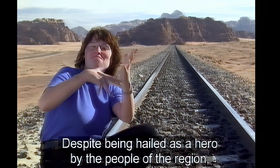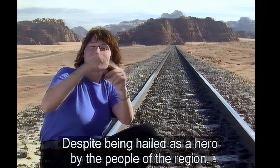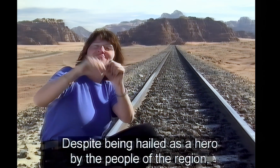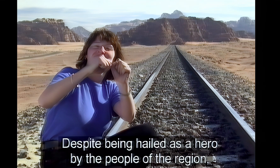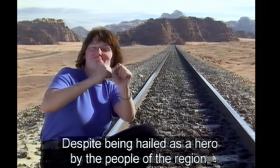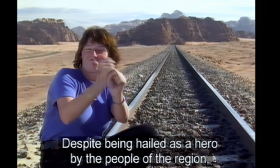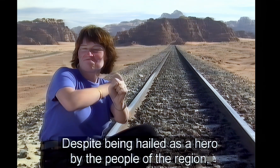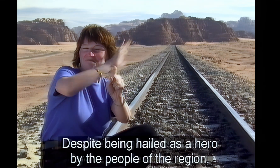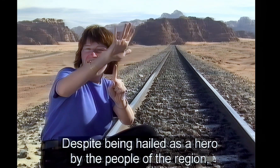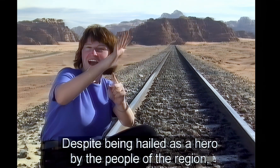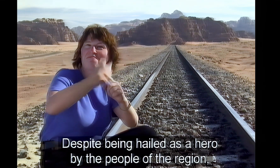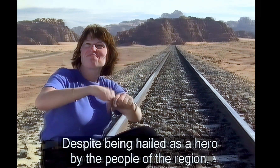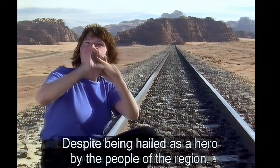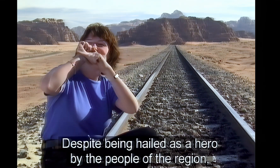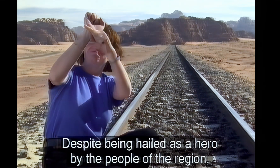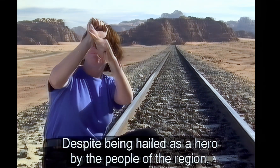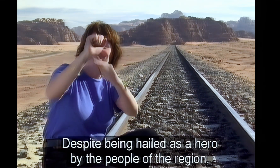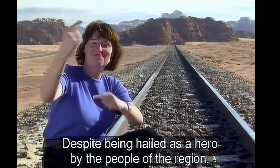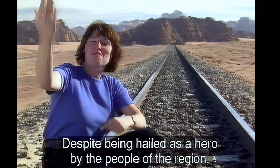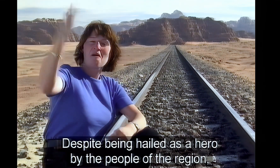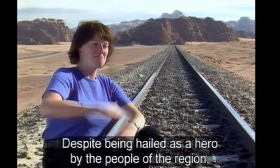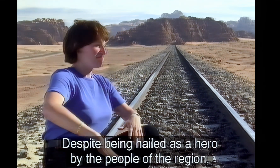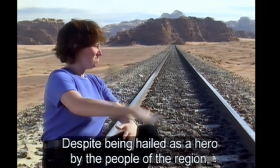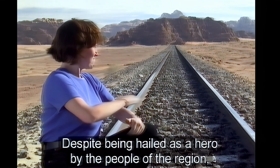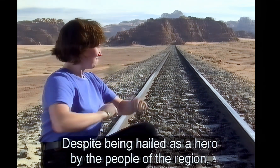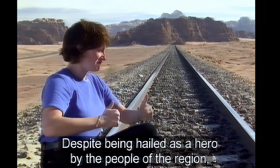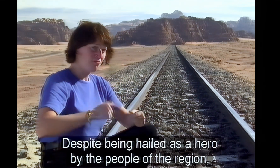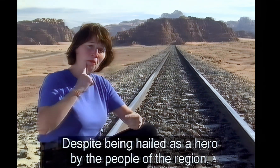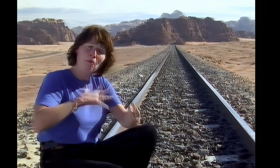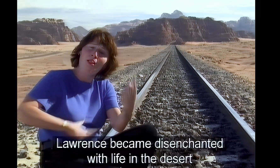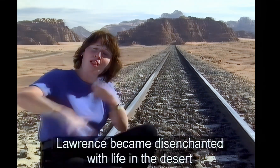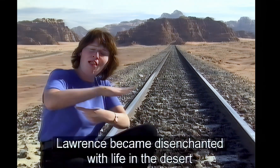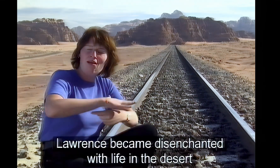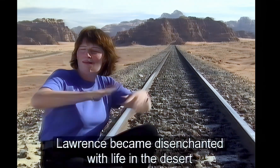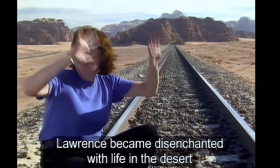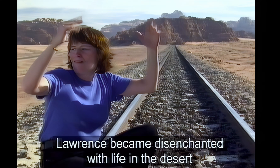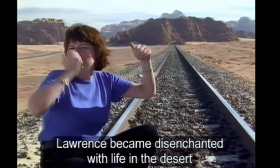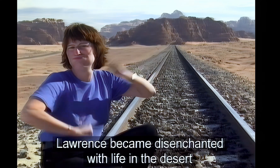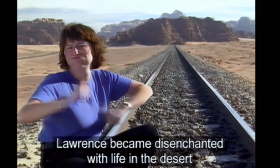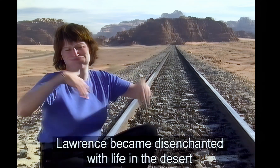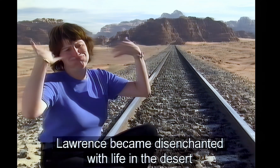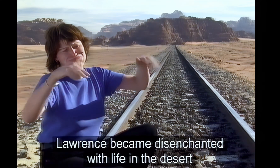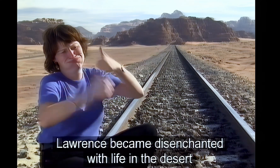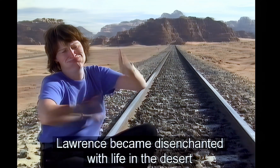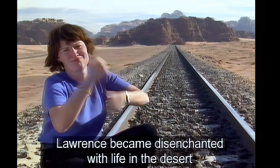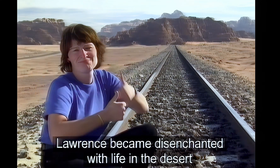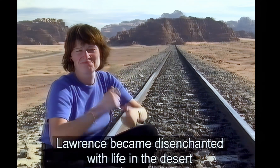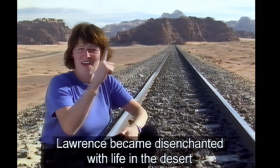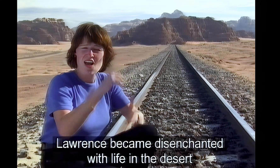Despite being hailed as a hero by the people of the region, Lawrence became disenchanted with life in the desert and decided to return to